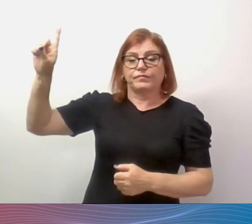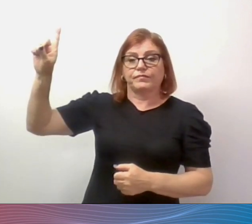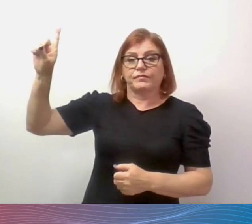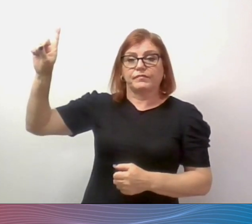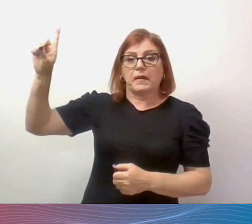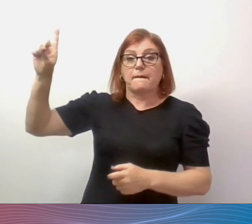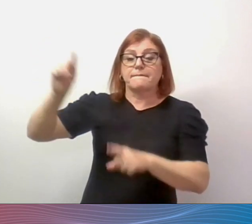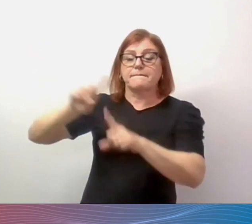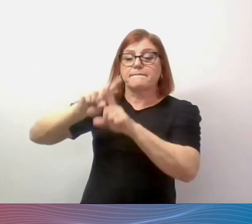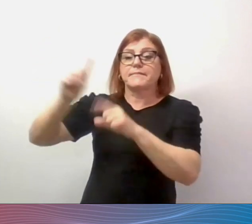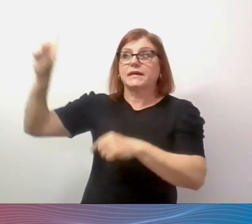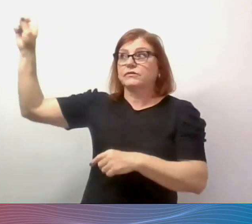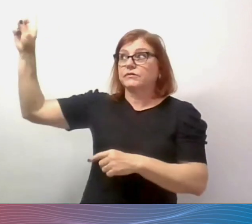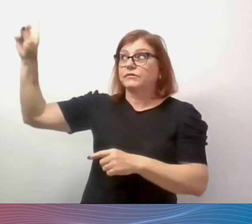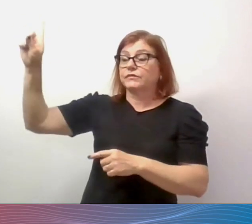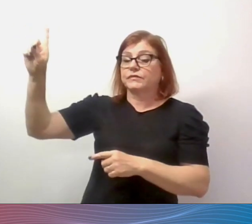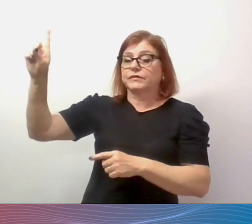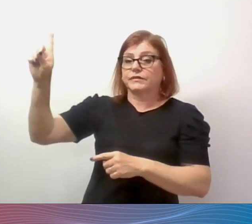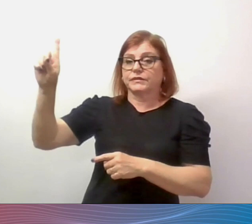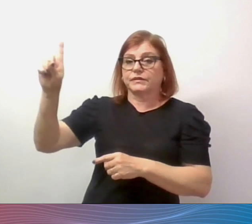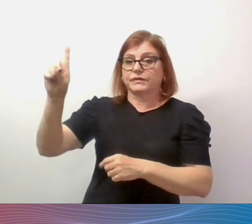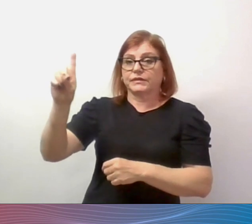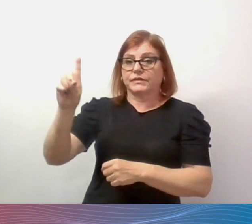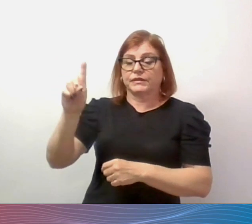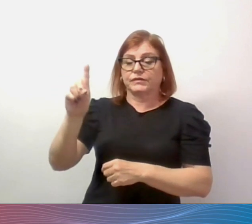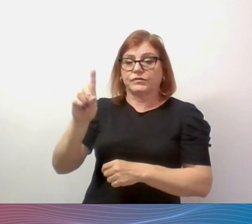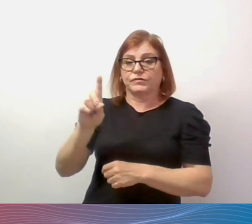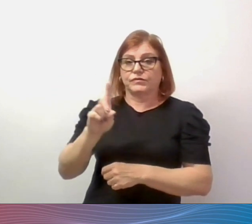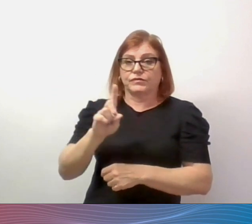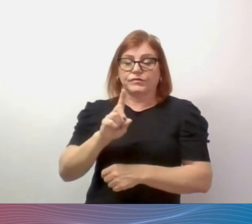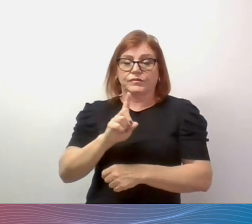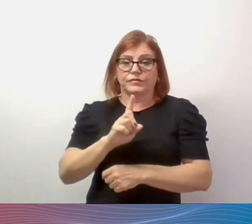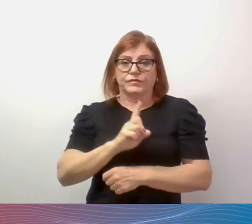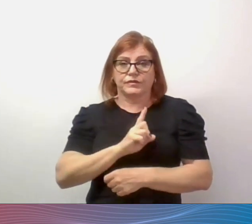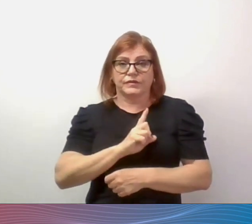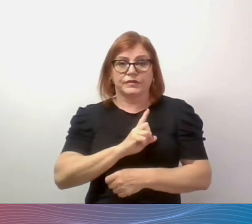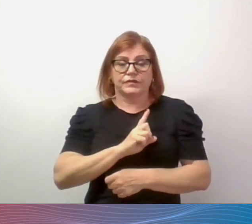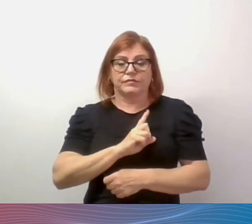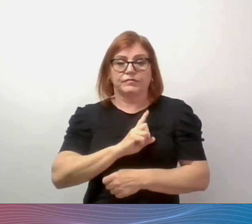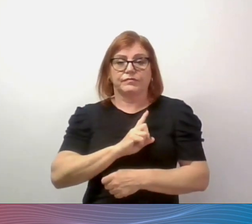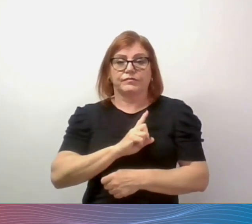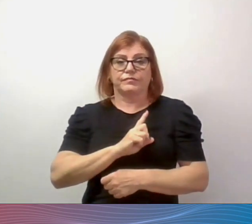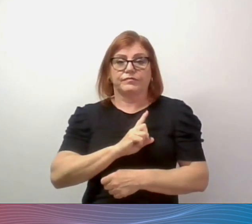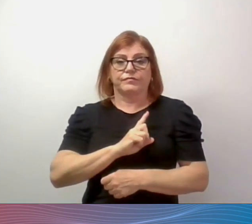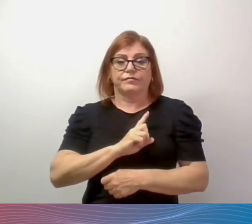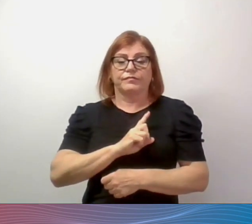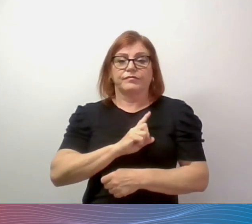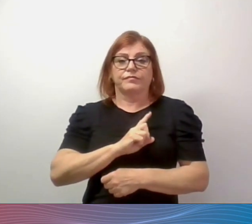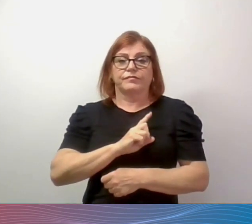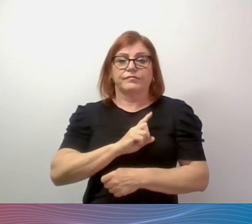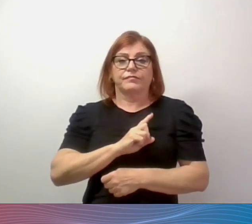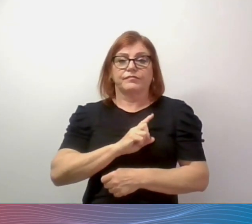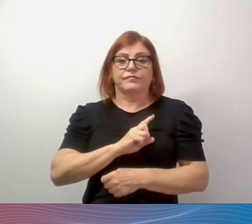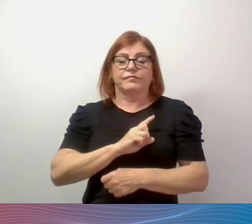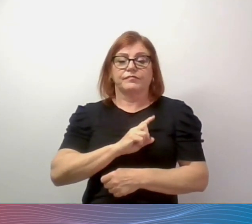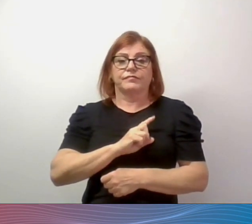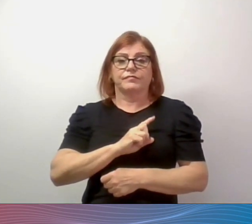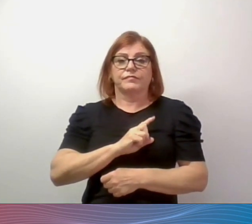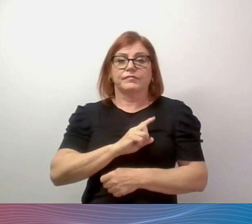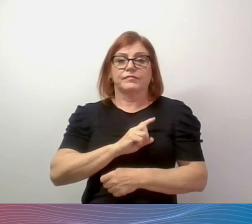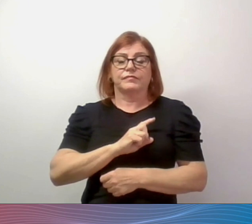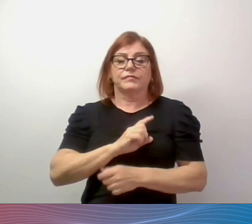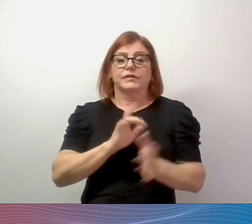ao homem, alcança o homem, but when he reaches out to man, em Jesus Cristo ele se torna a verdade. In